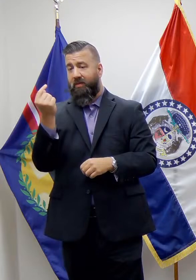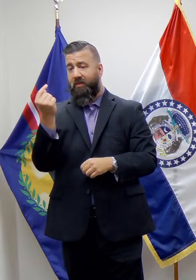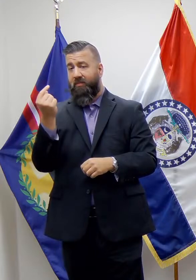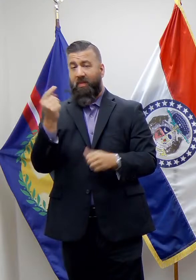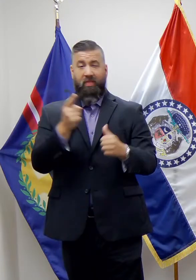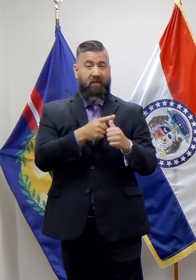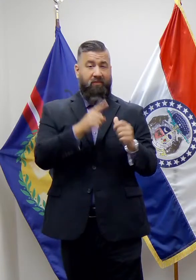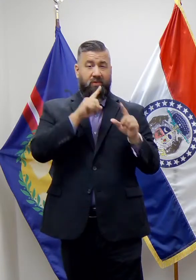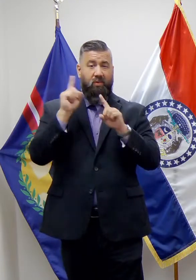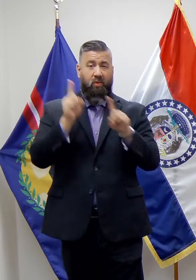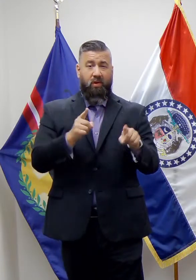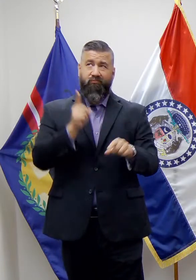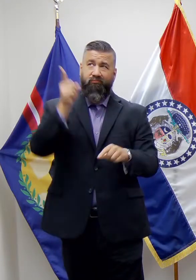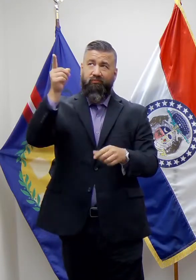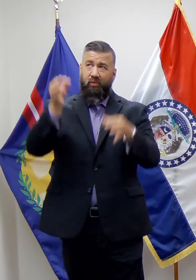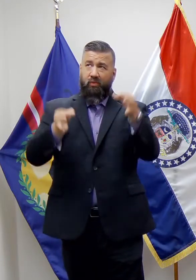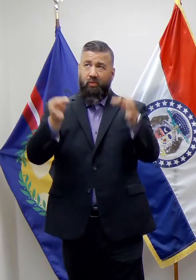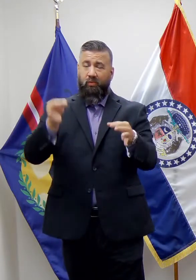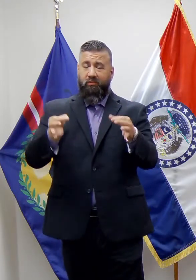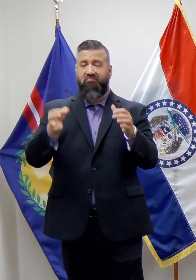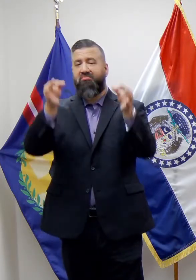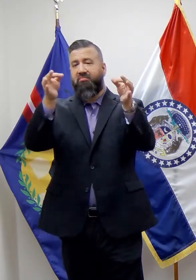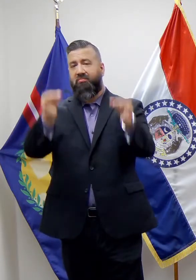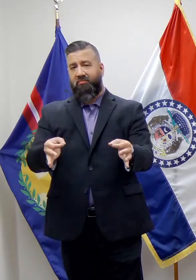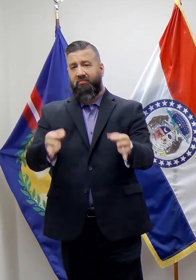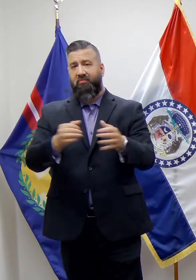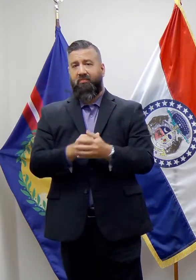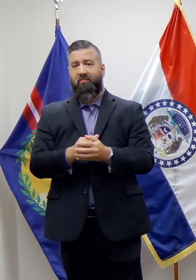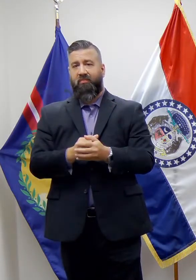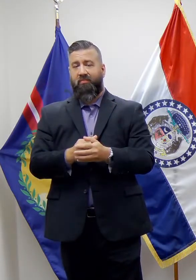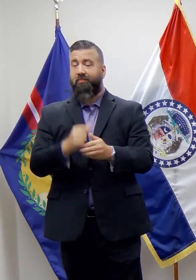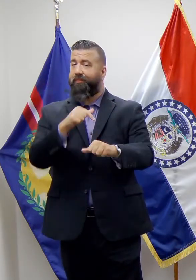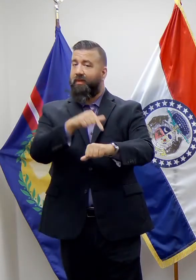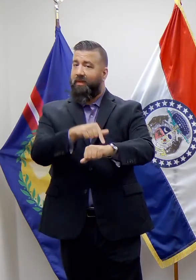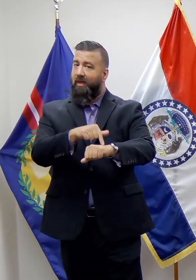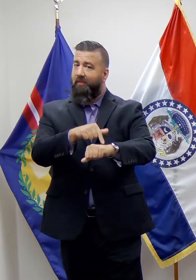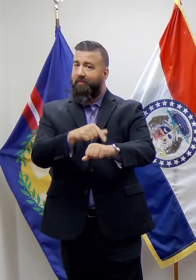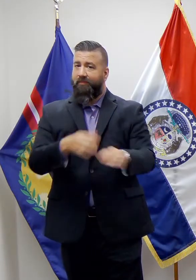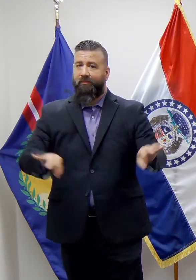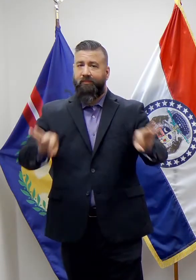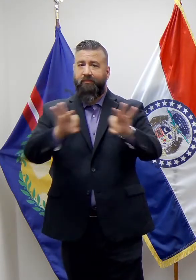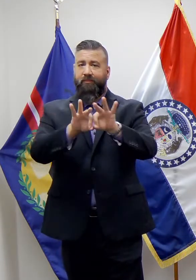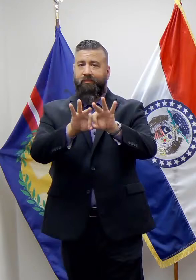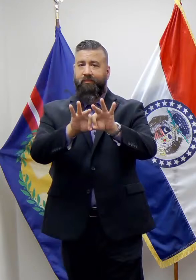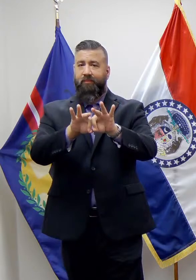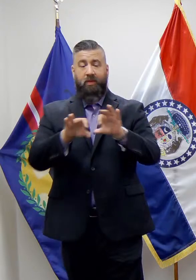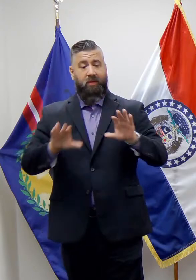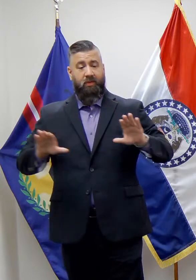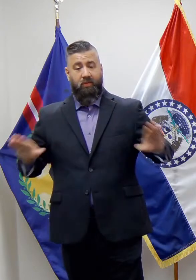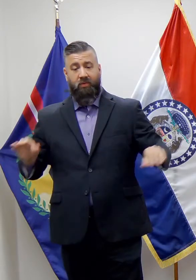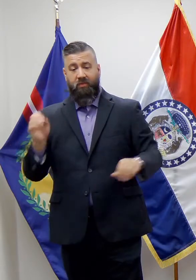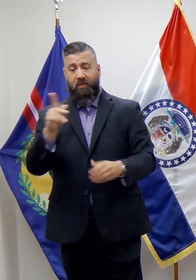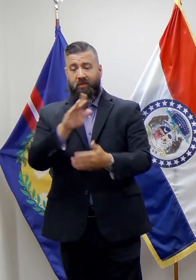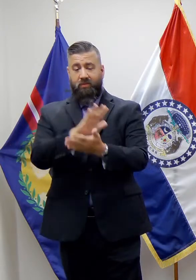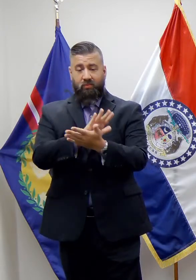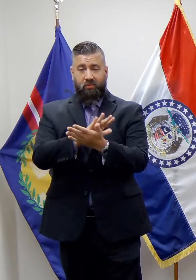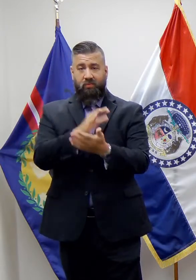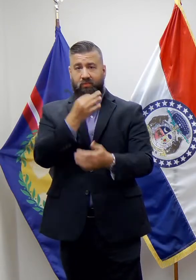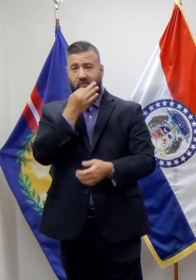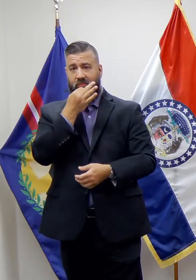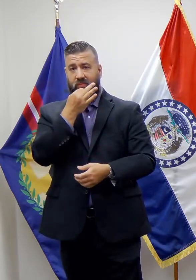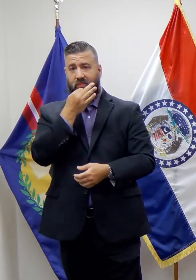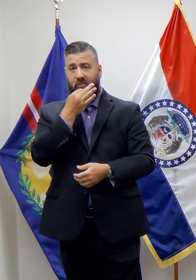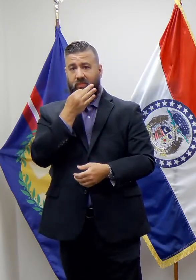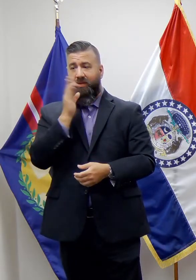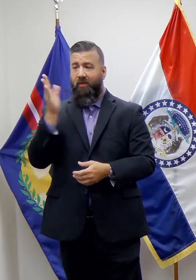on masks play out in court. Time is of the essence. Kids are heading back to the classroom to make